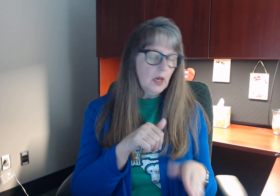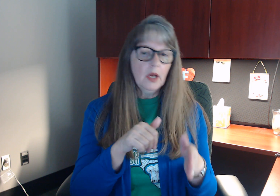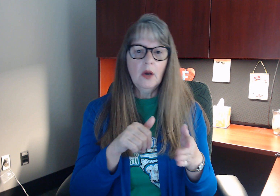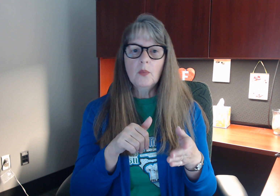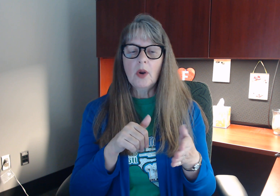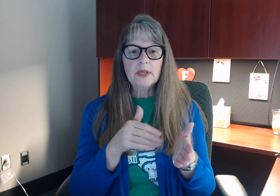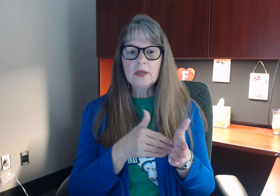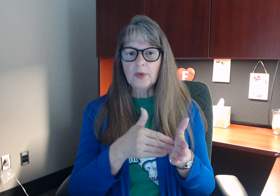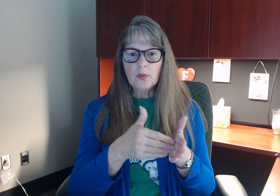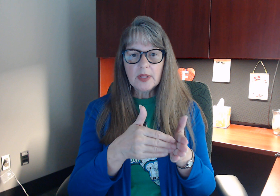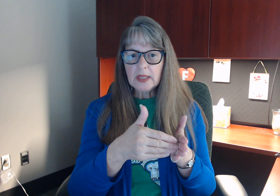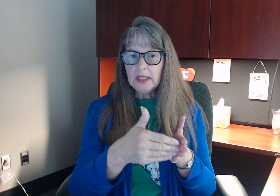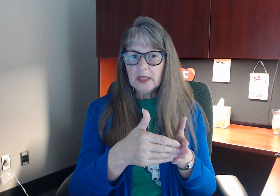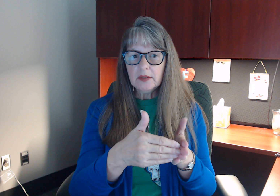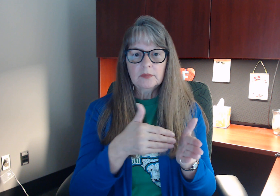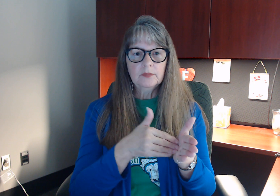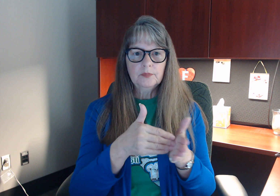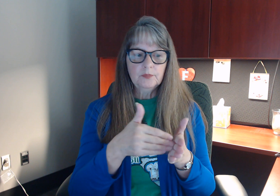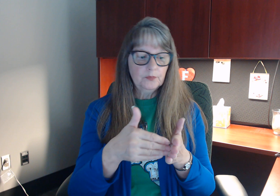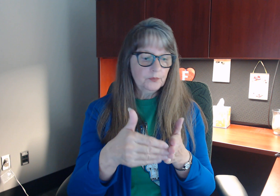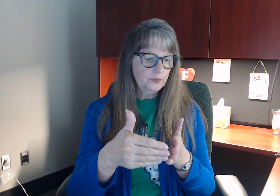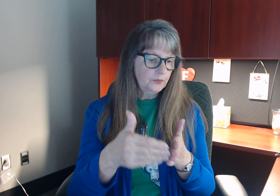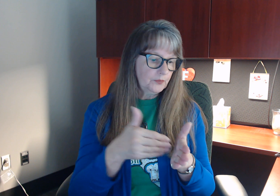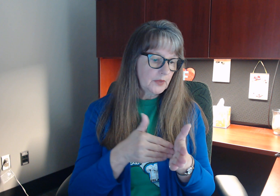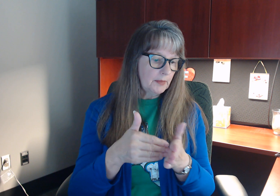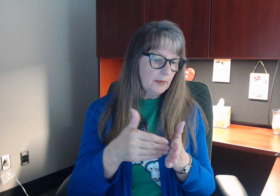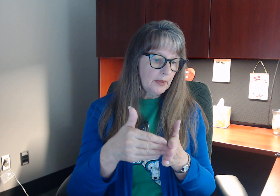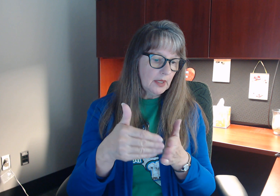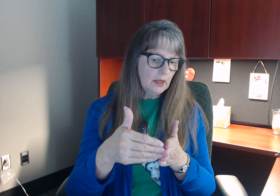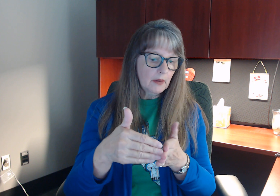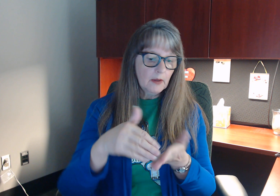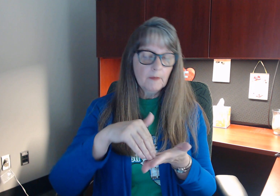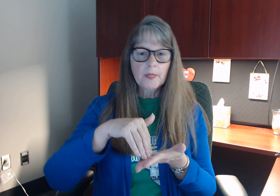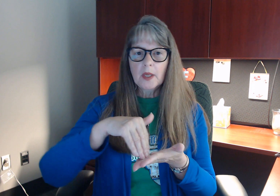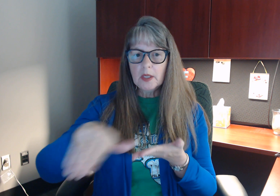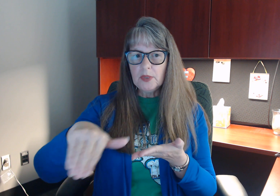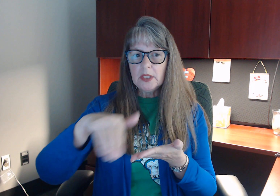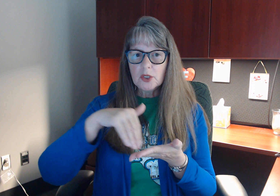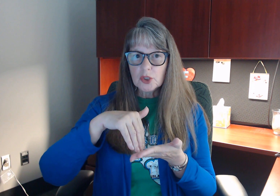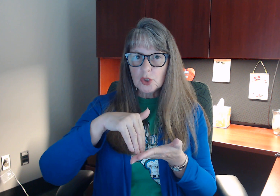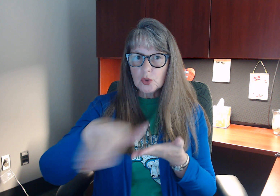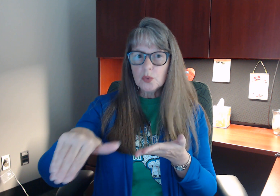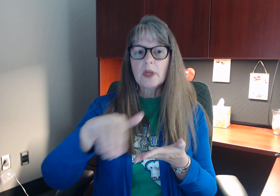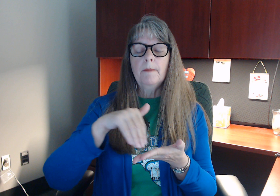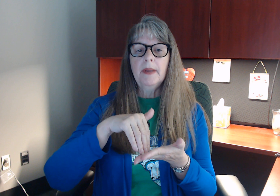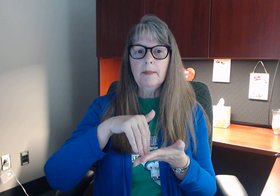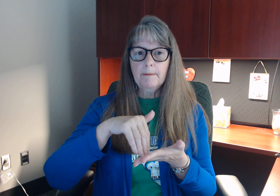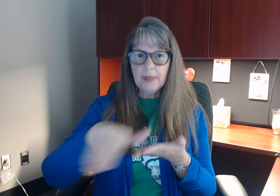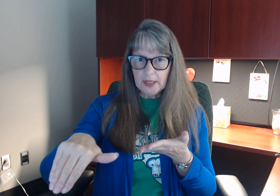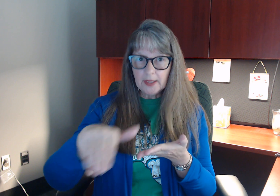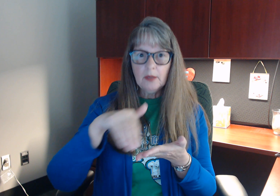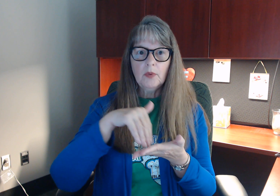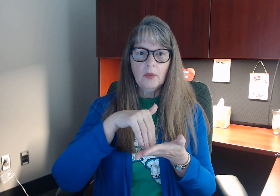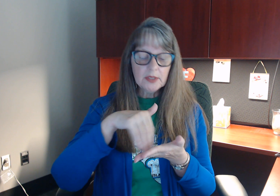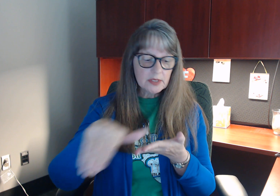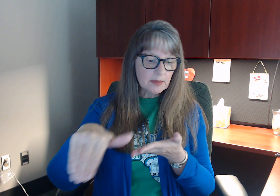We already did frequently, the bent B. We did excuse, a bent B. We already did some of